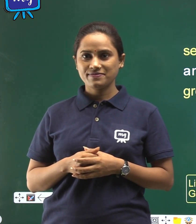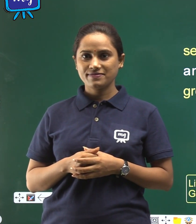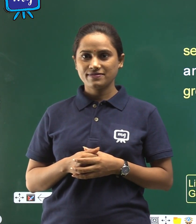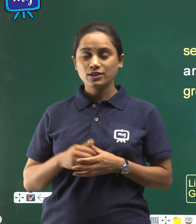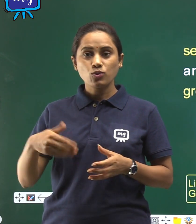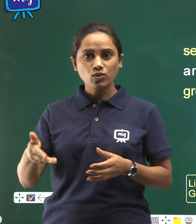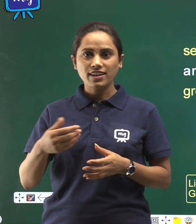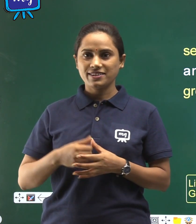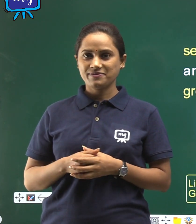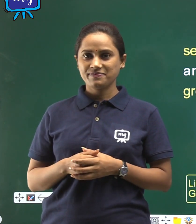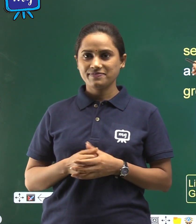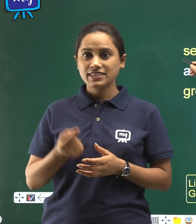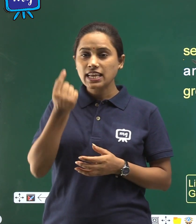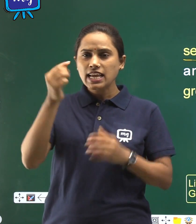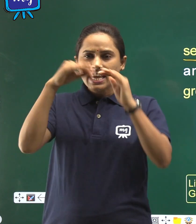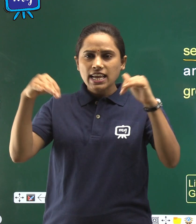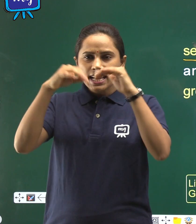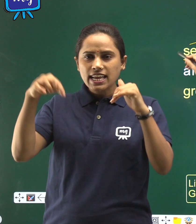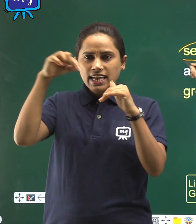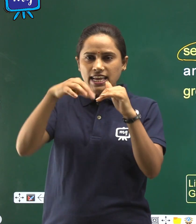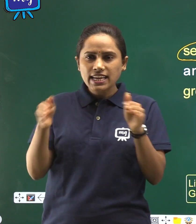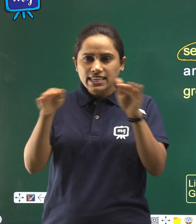to the seeds